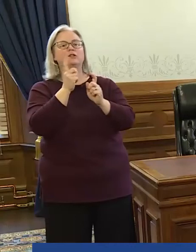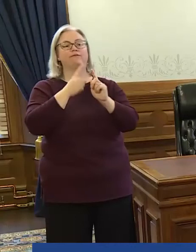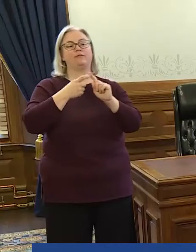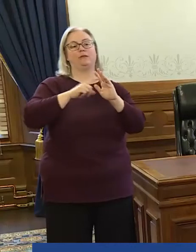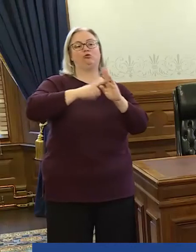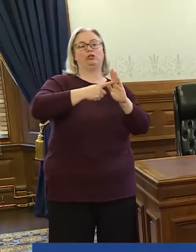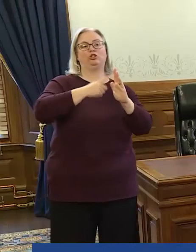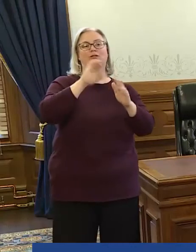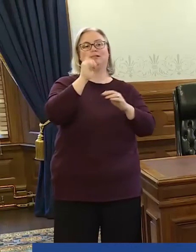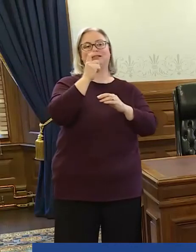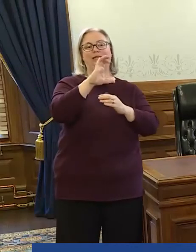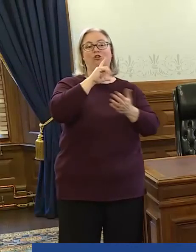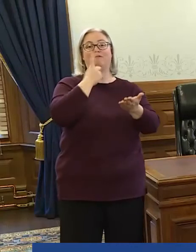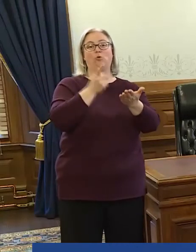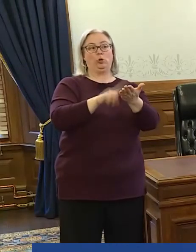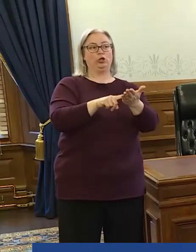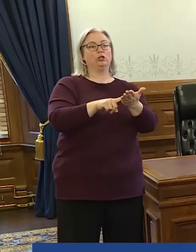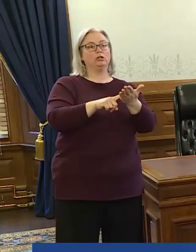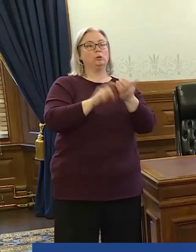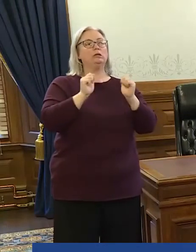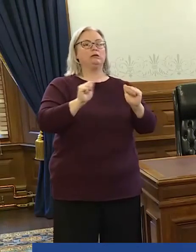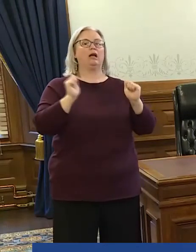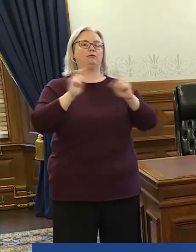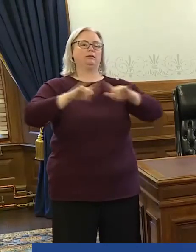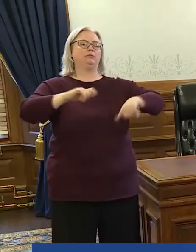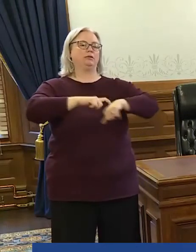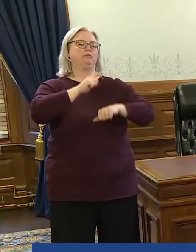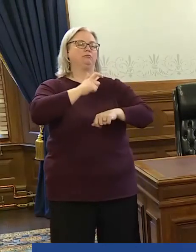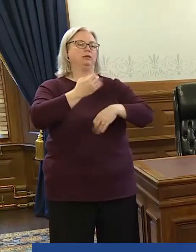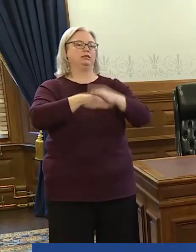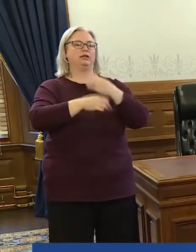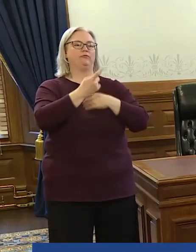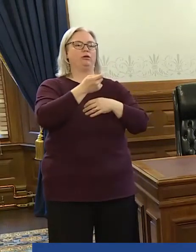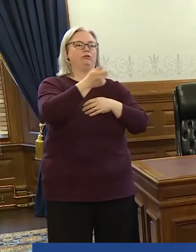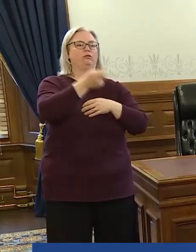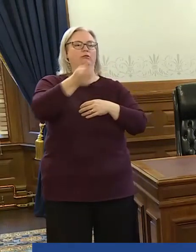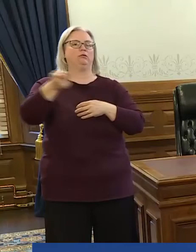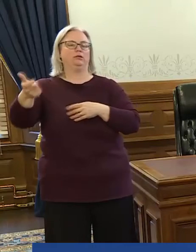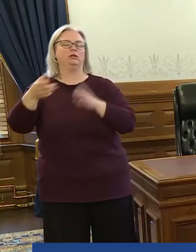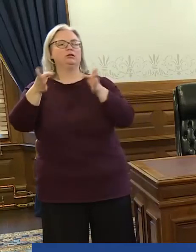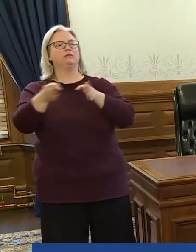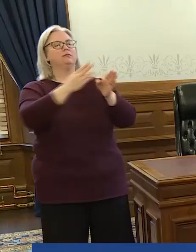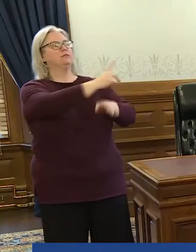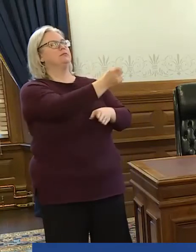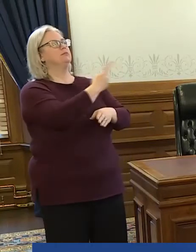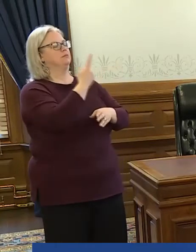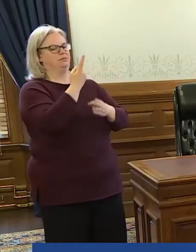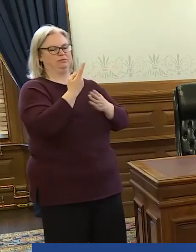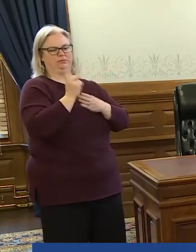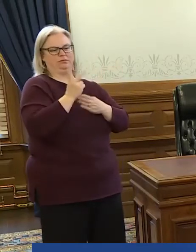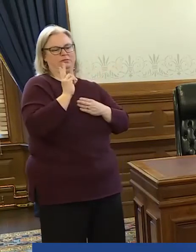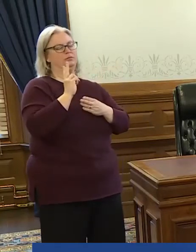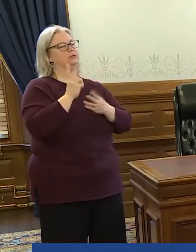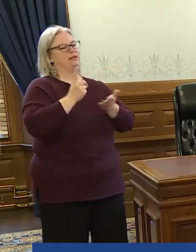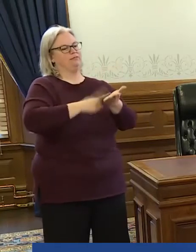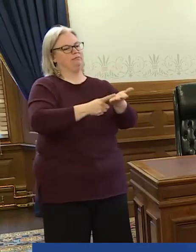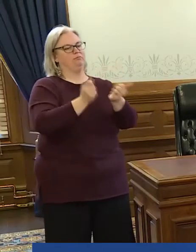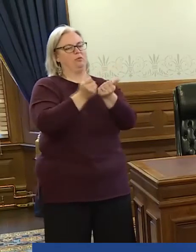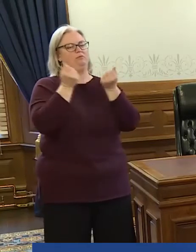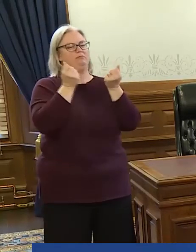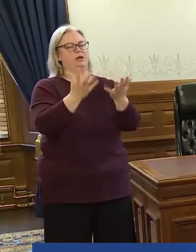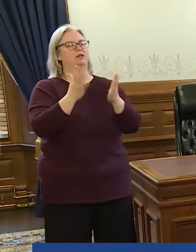original executive order, that we can do it all at once rather than a piecemeal. Governor, I asked you a couple of weeks ago, I'm talking to a lot of small business